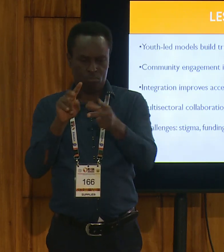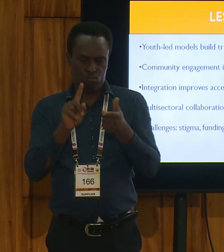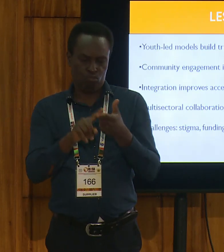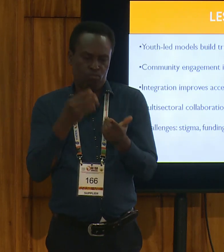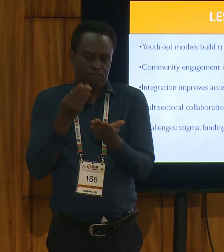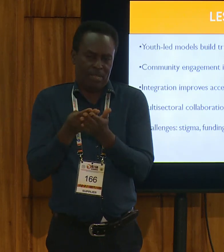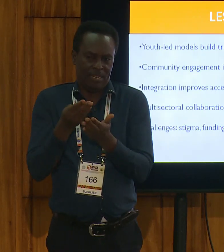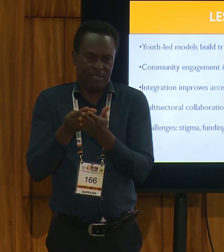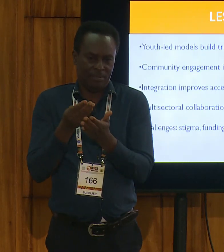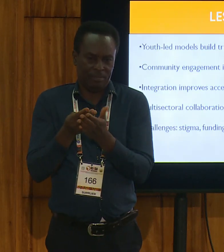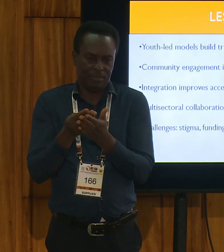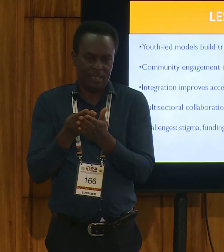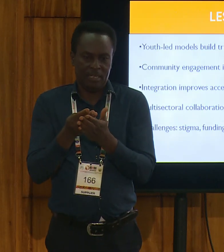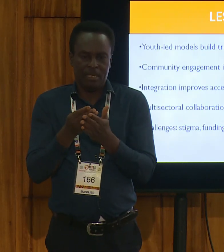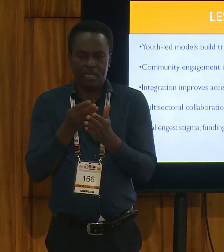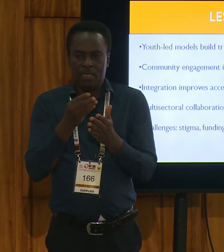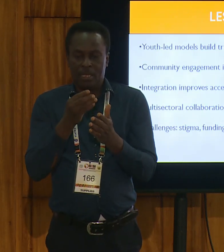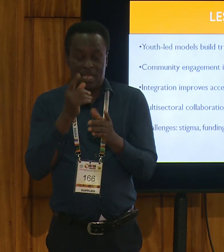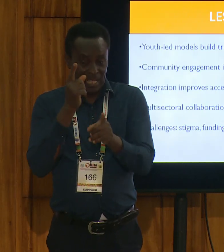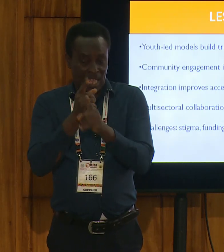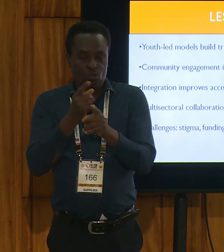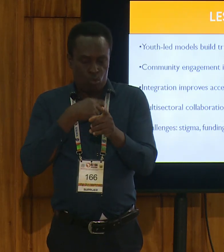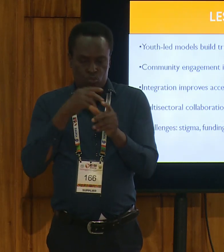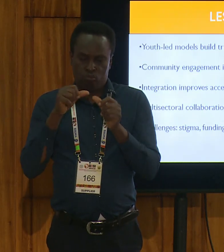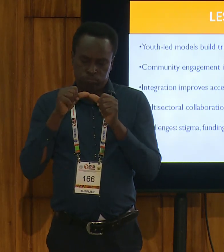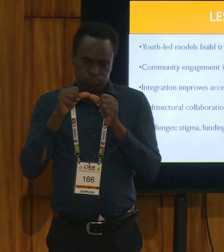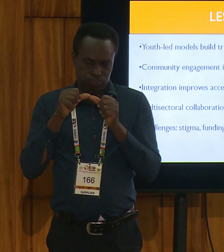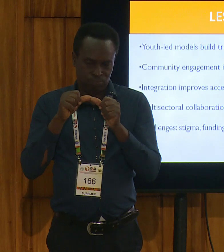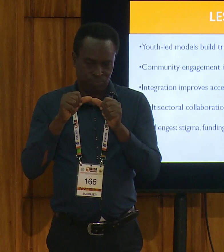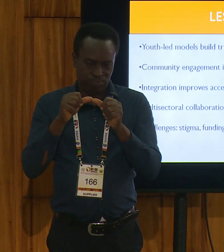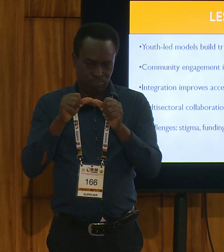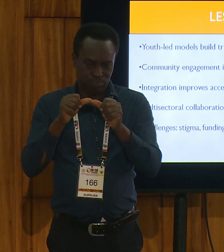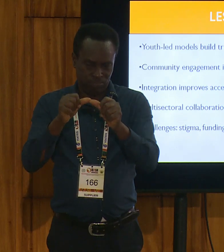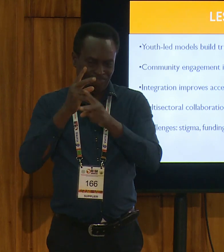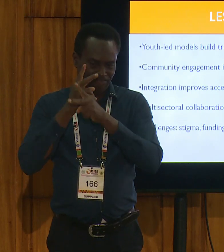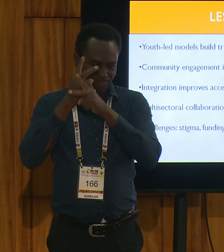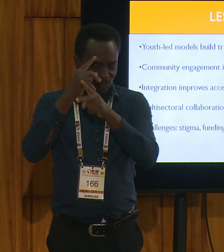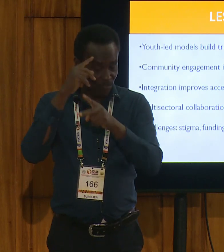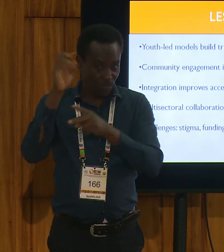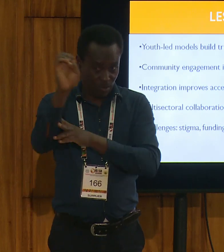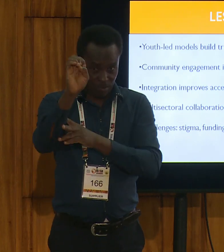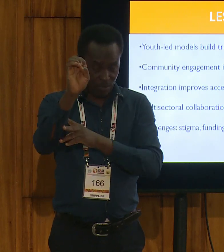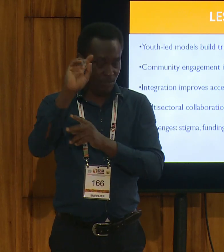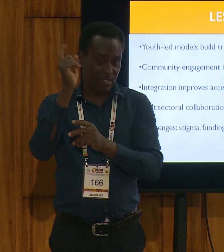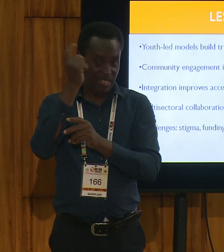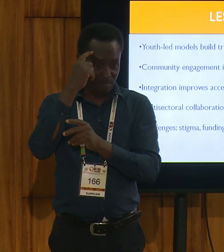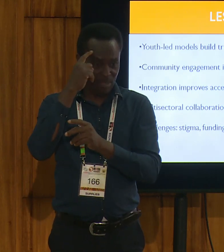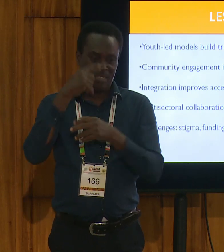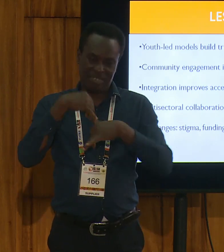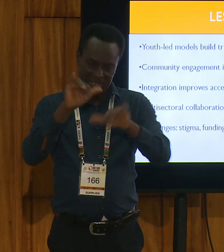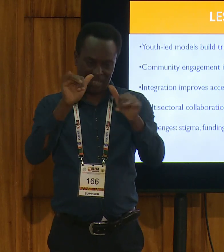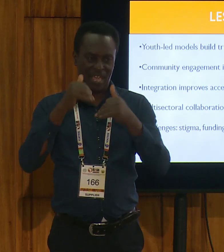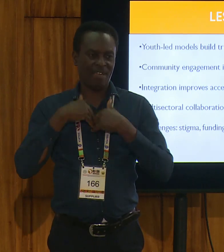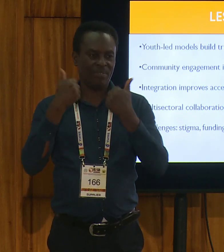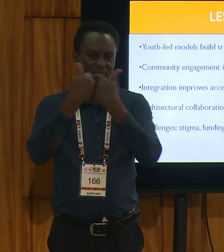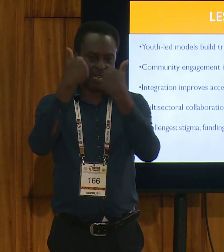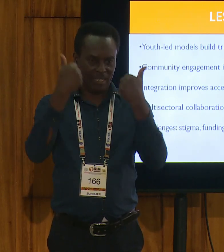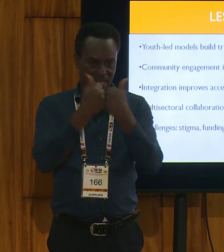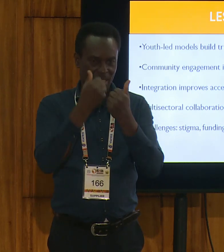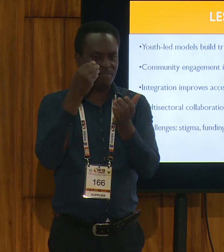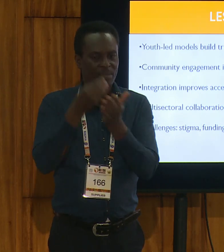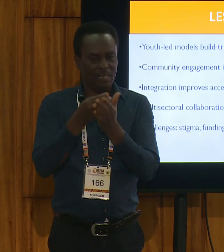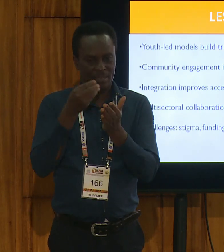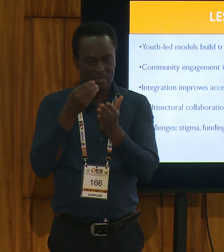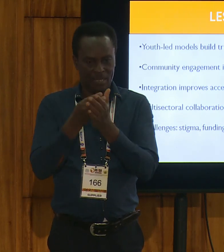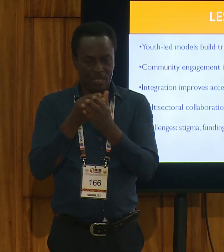In as much as we want to sustain the program for the government, we still have challenges with funding. And